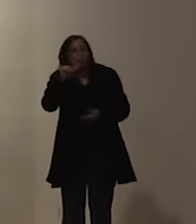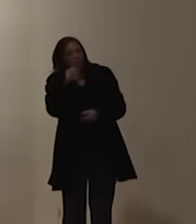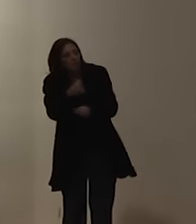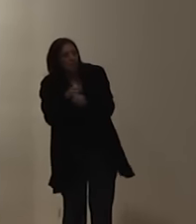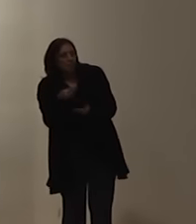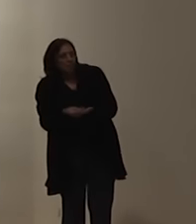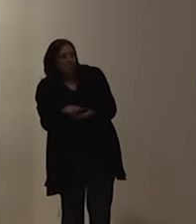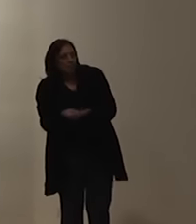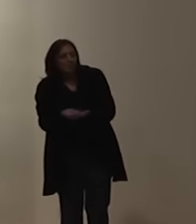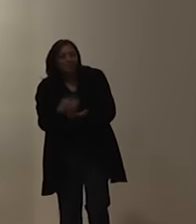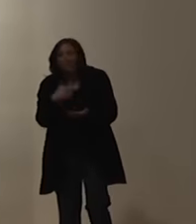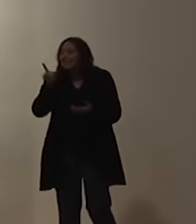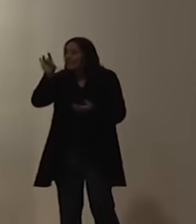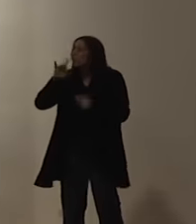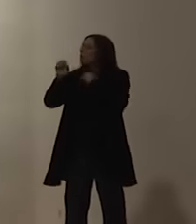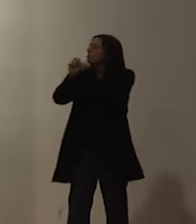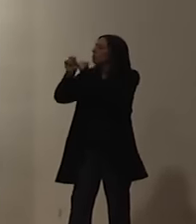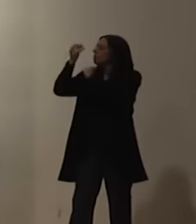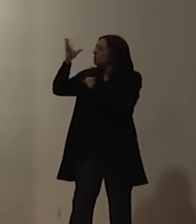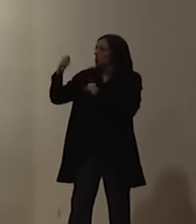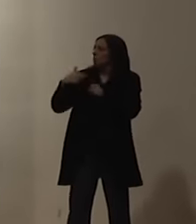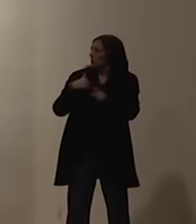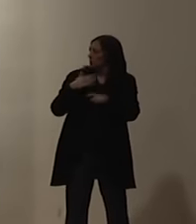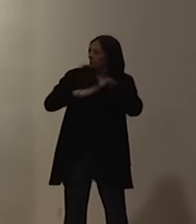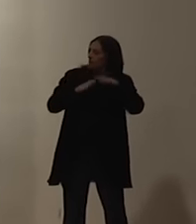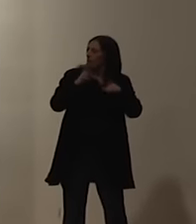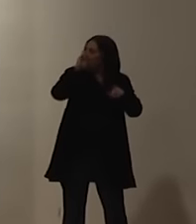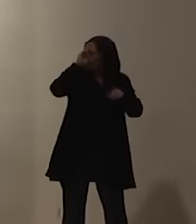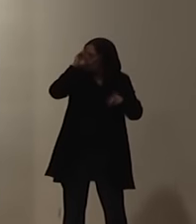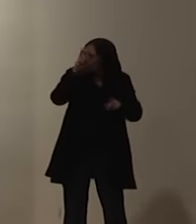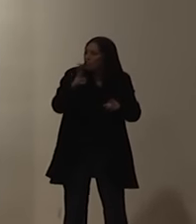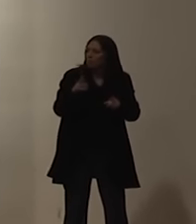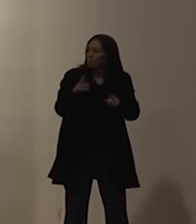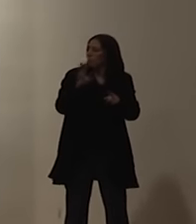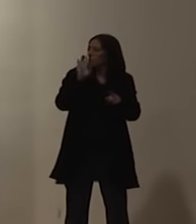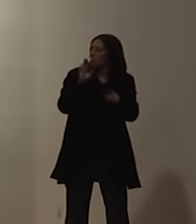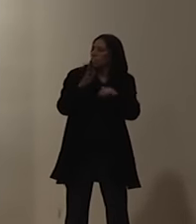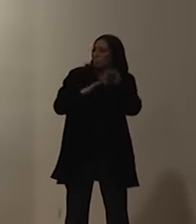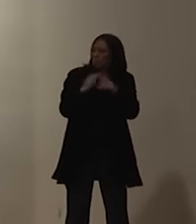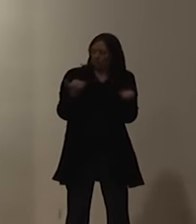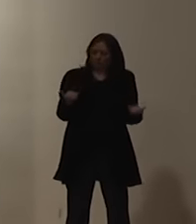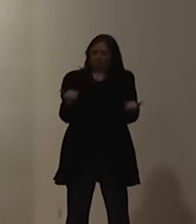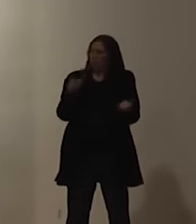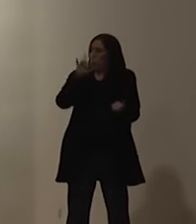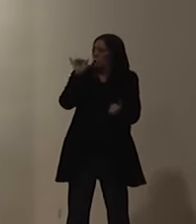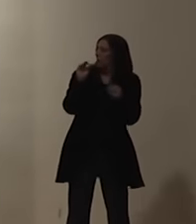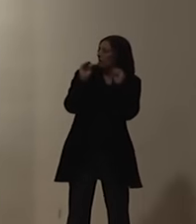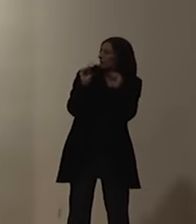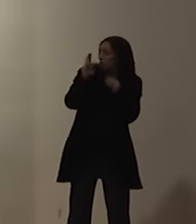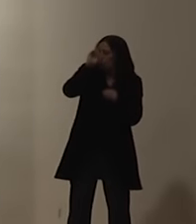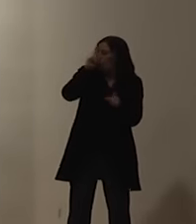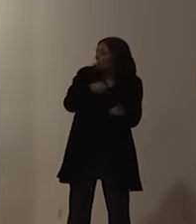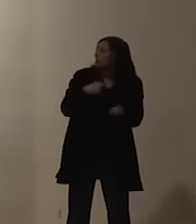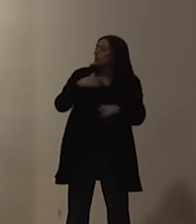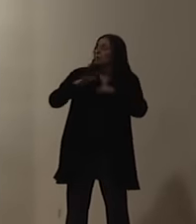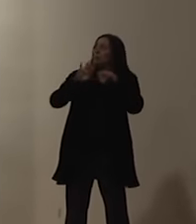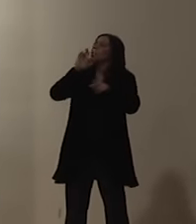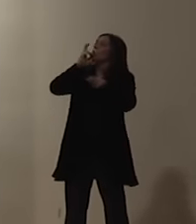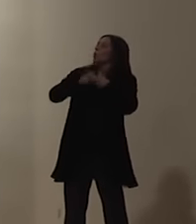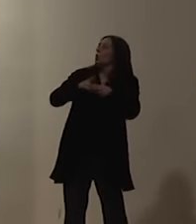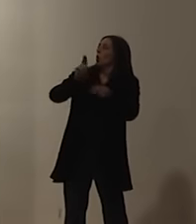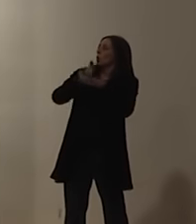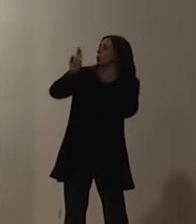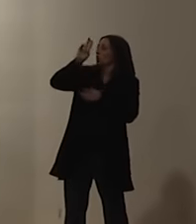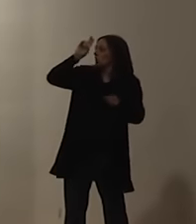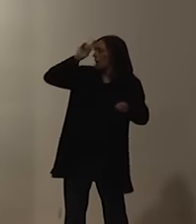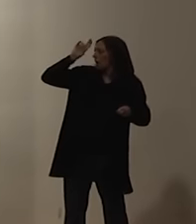hospital. In fact, we're going to call it University Hospital. And people said, you can't call it University Hospital. There's no university here. And we said,